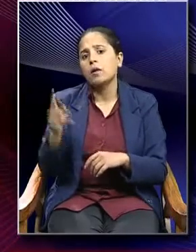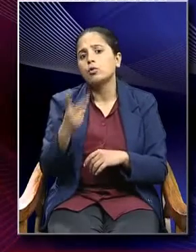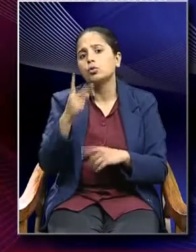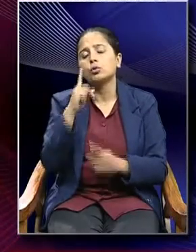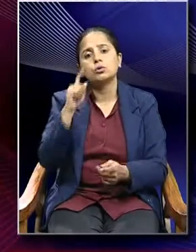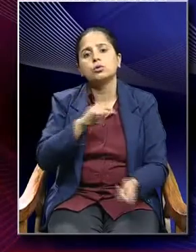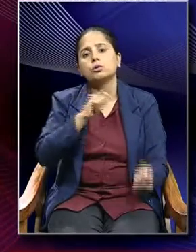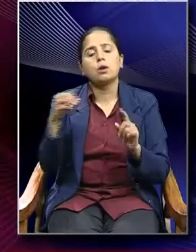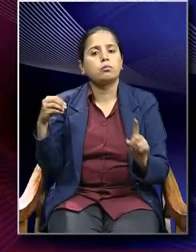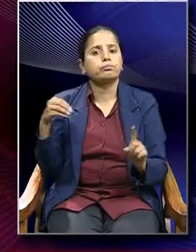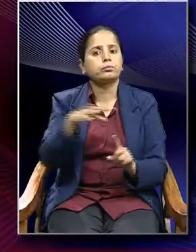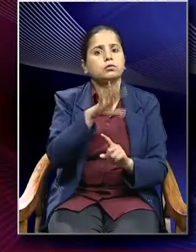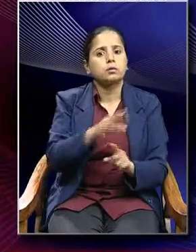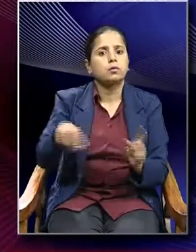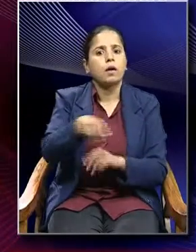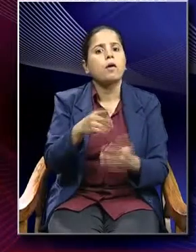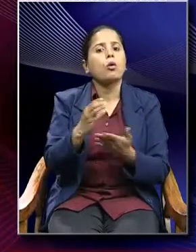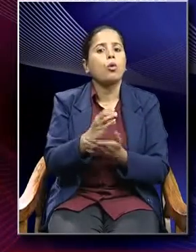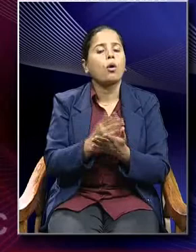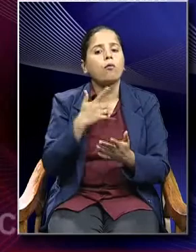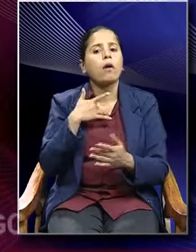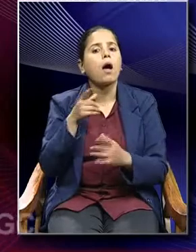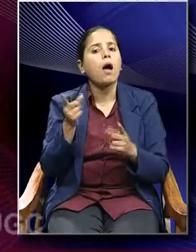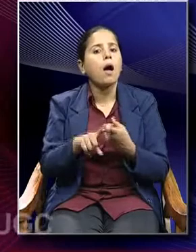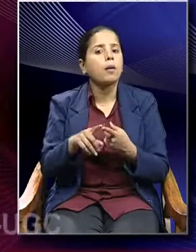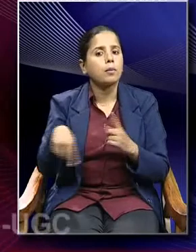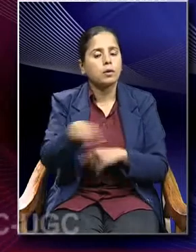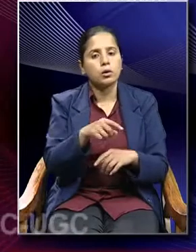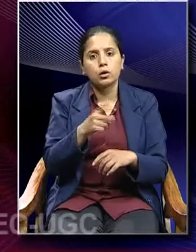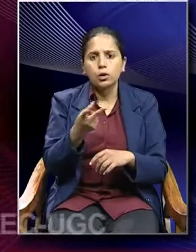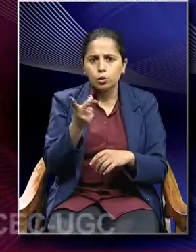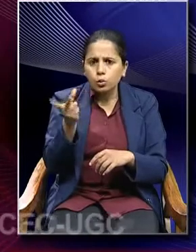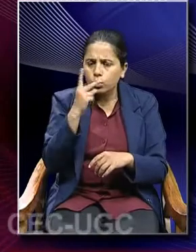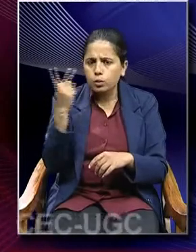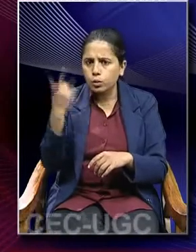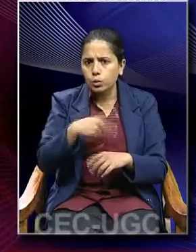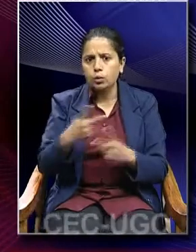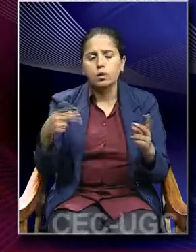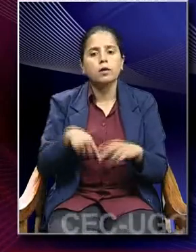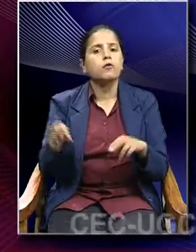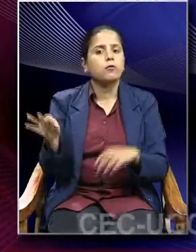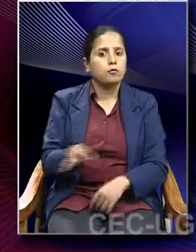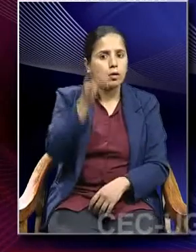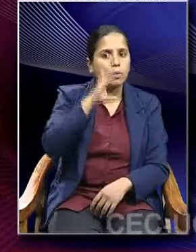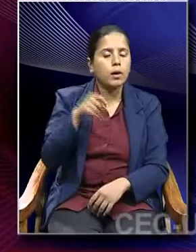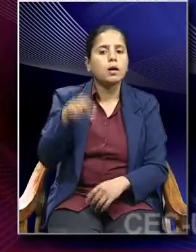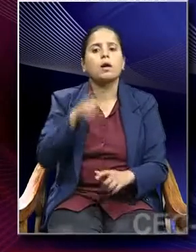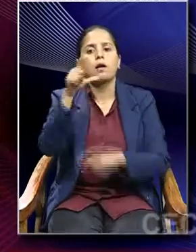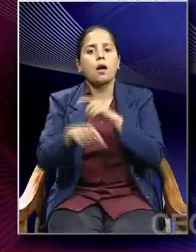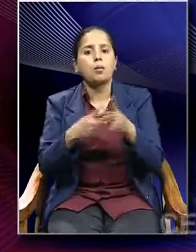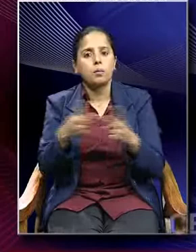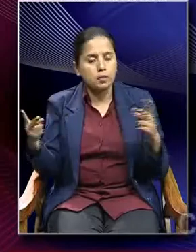that influenced the discipline, and that is the twin revolution of French and Industrial